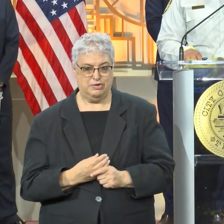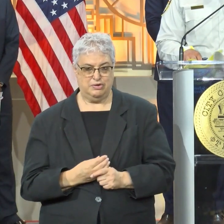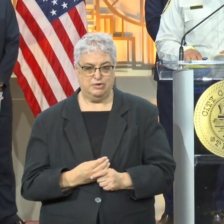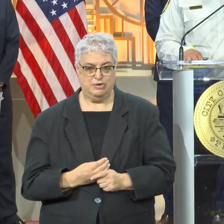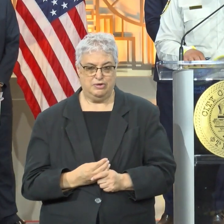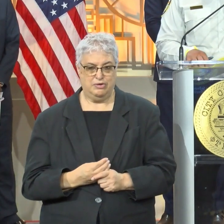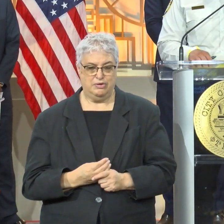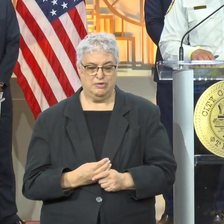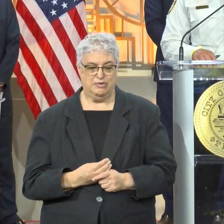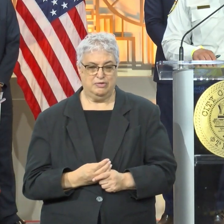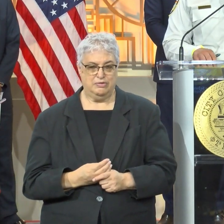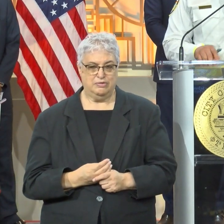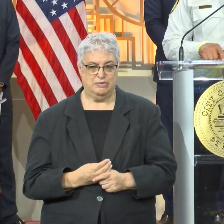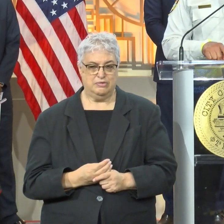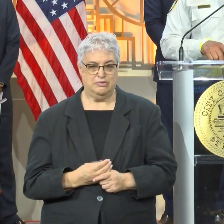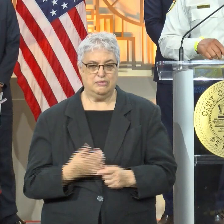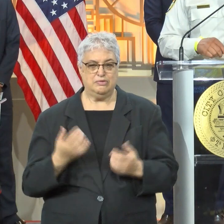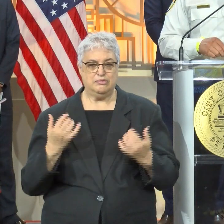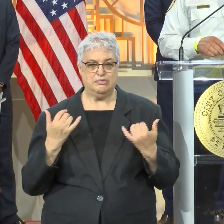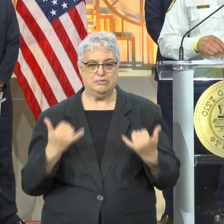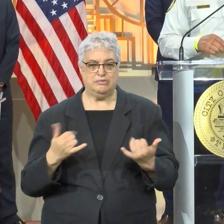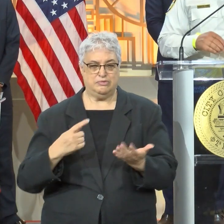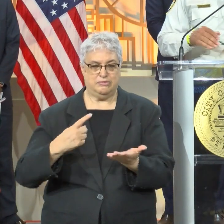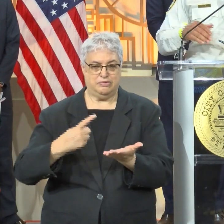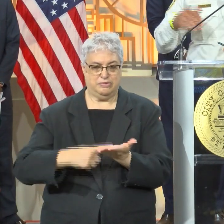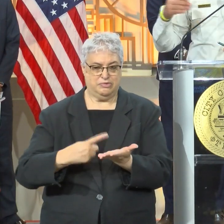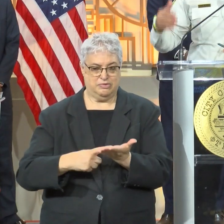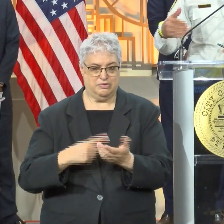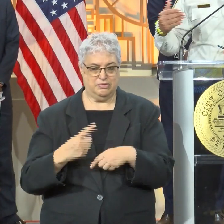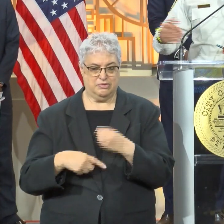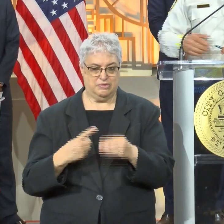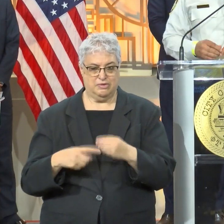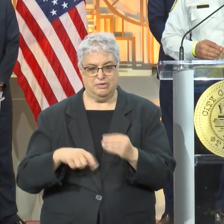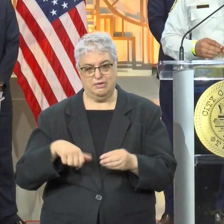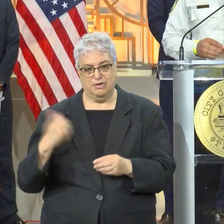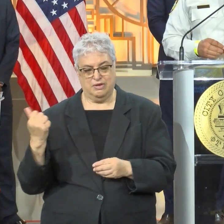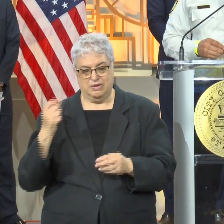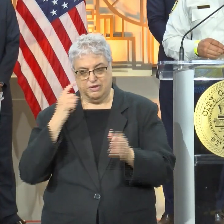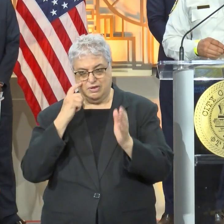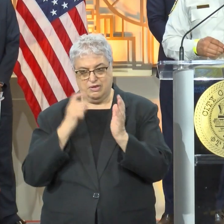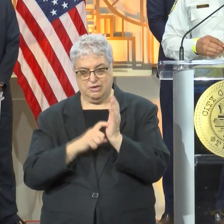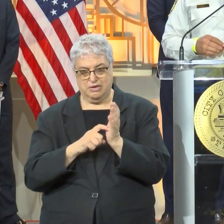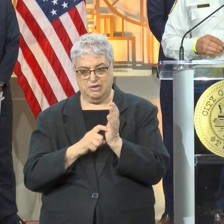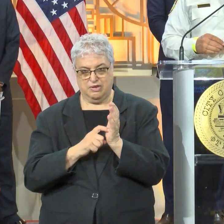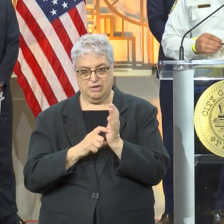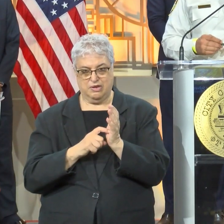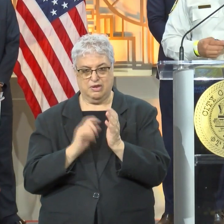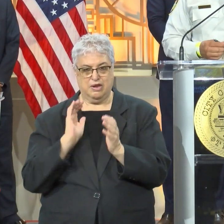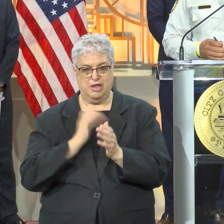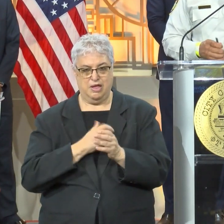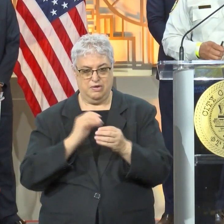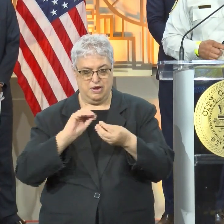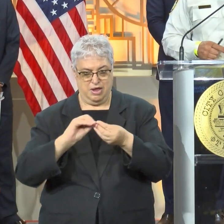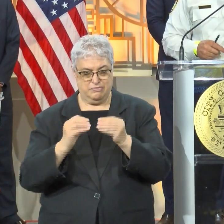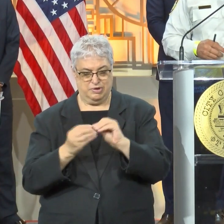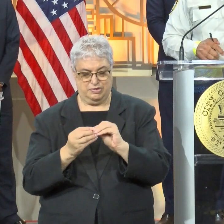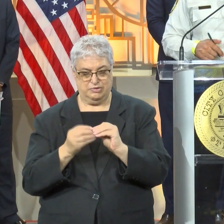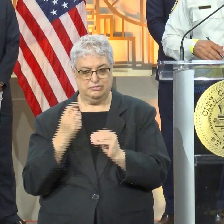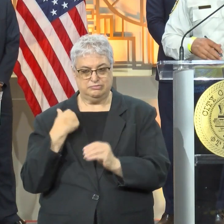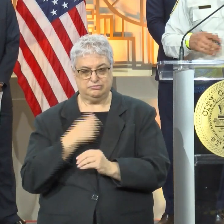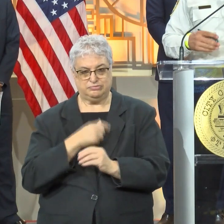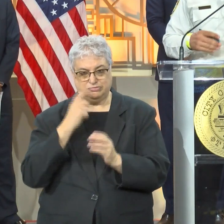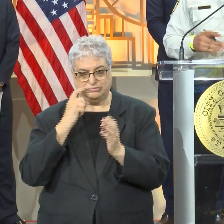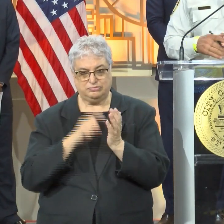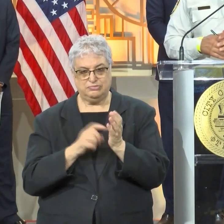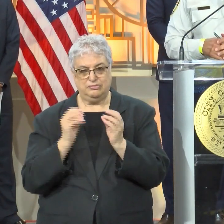Now, I want to talk a little bit about something else that we're noticing in looking at our statistics. So what we're noticing is